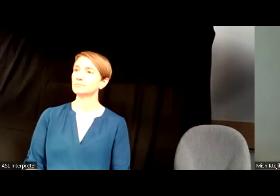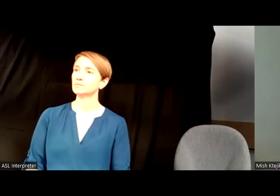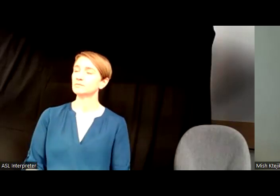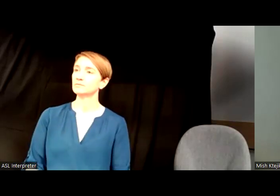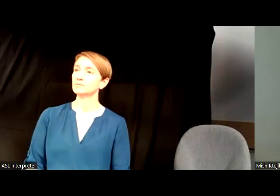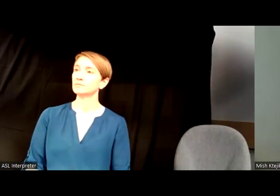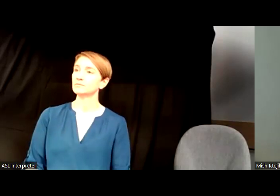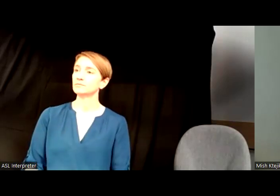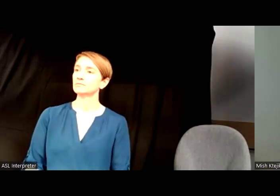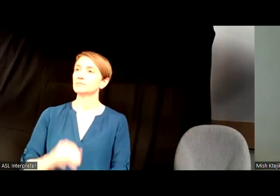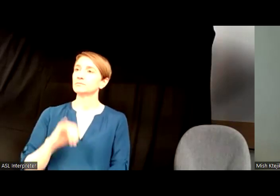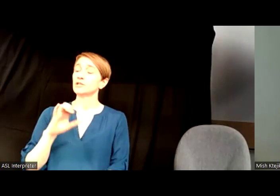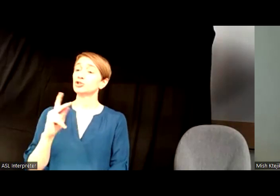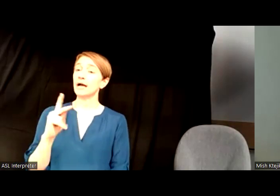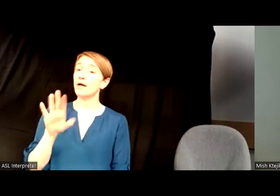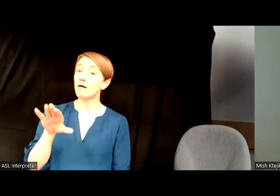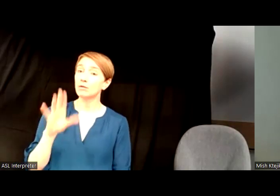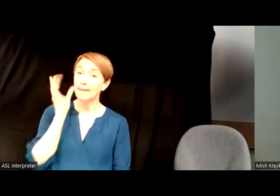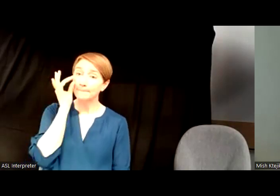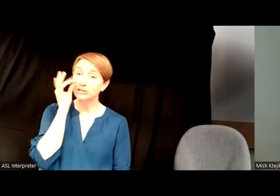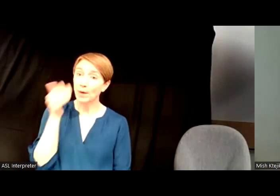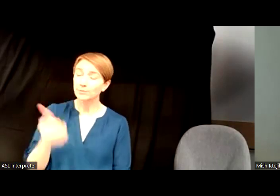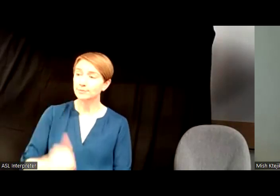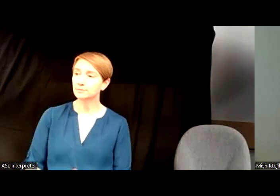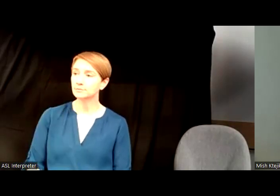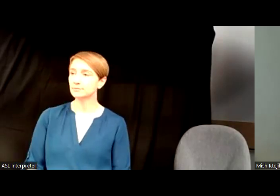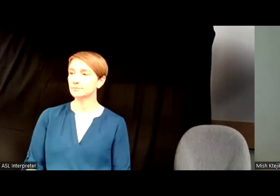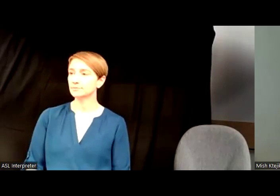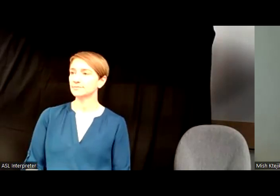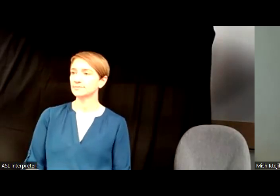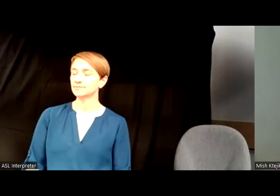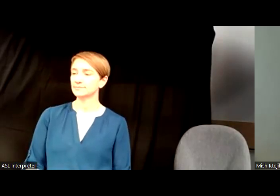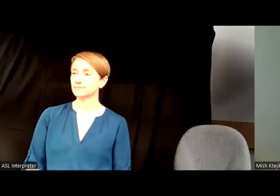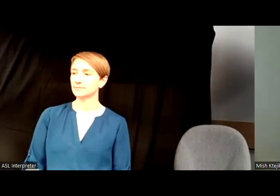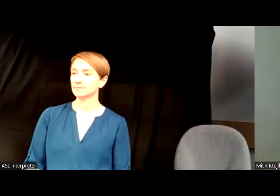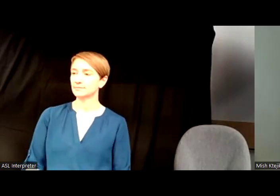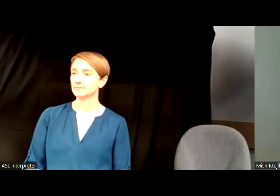I'll say someone up there, I don't get it. Oh, this is Jack. Nish, go ahead.